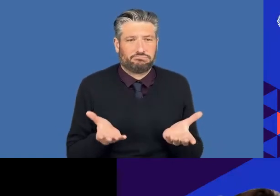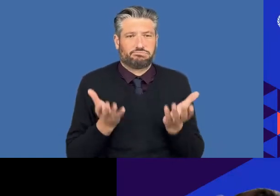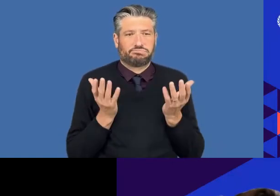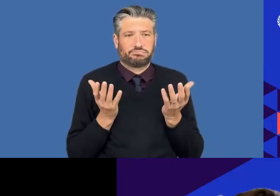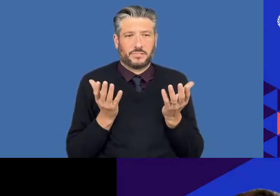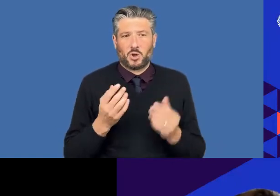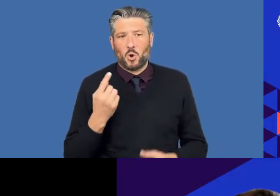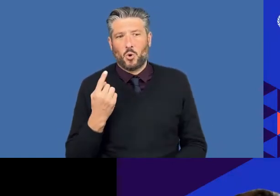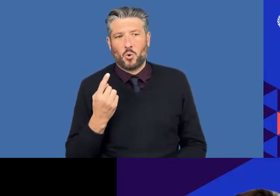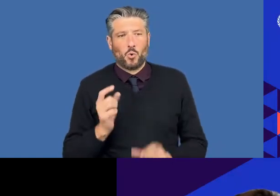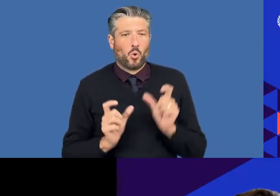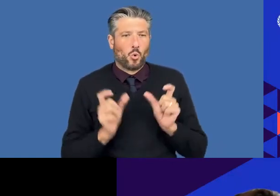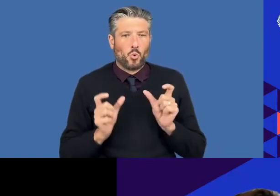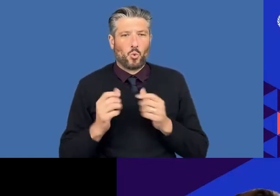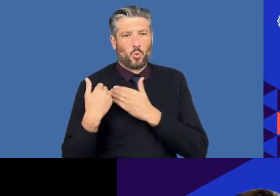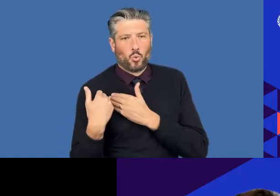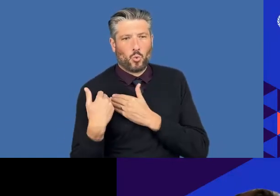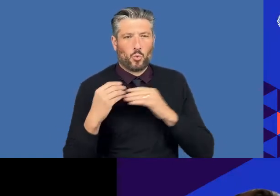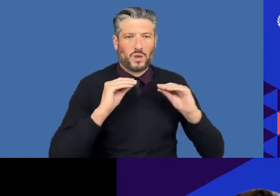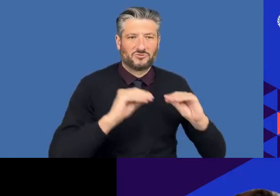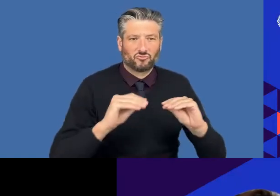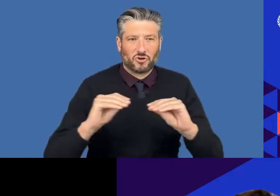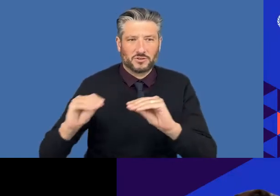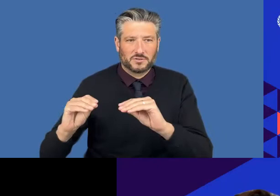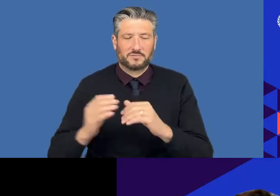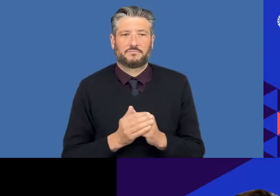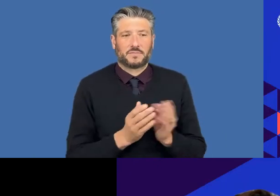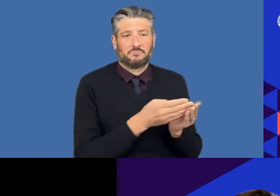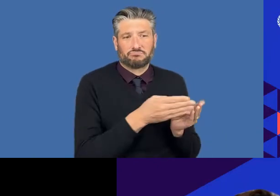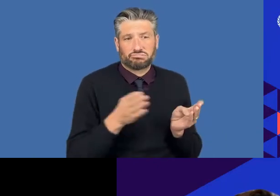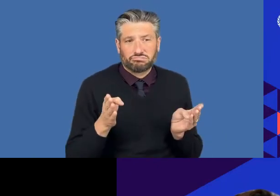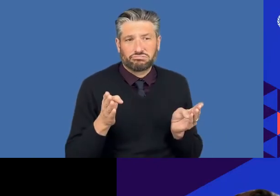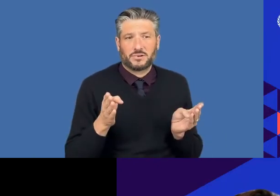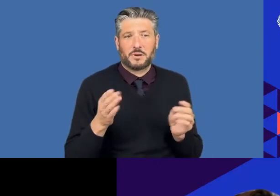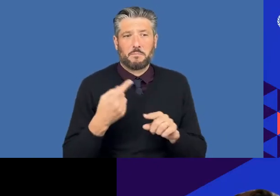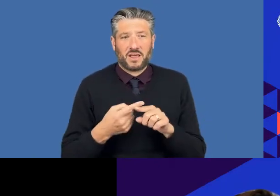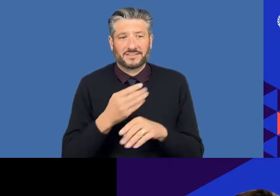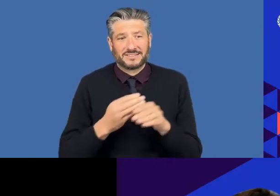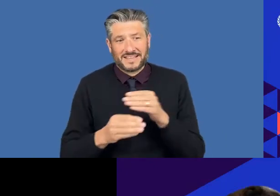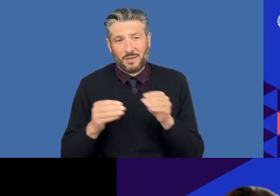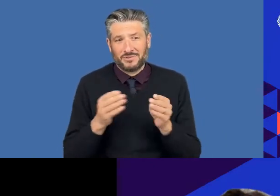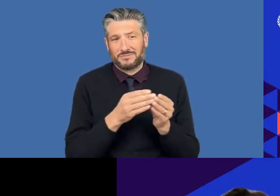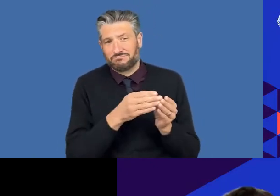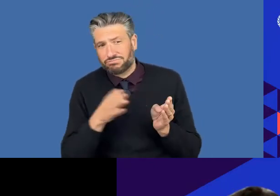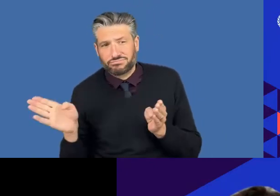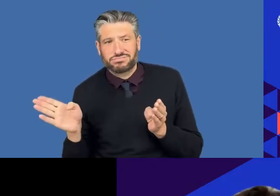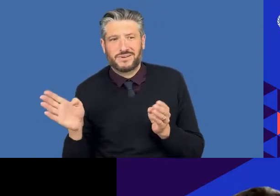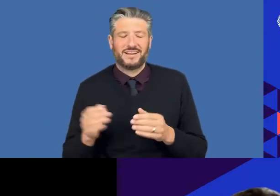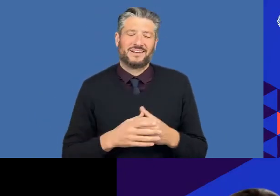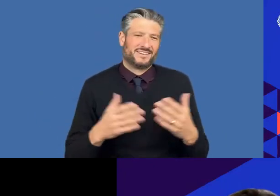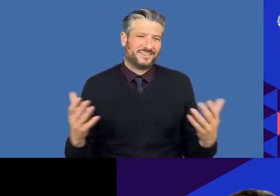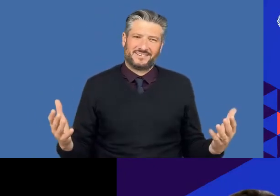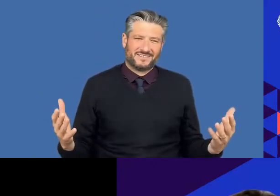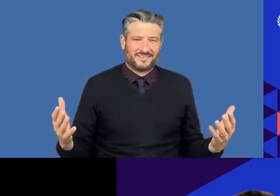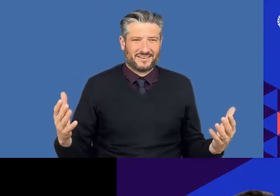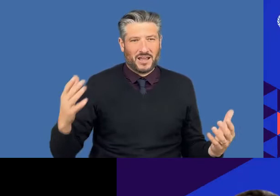deliver skills to trainees with and without disabilities. And yeah, just the general awareness of accessibility. I think that